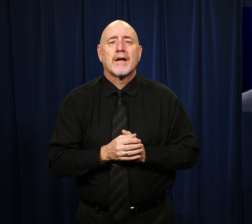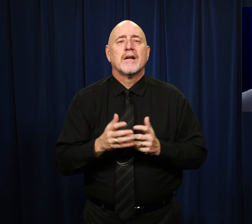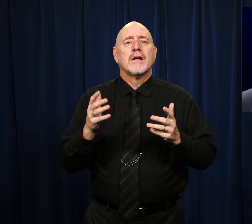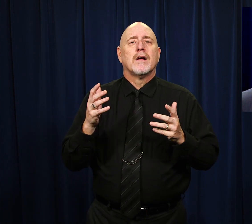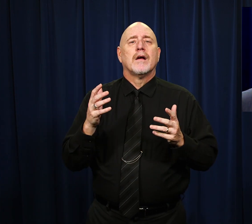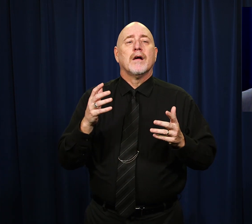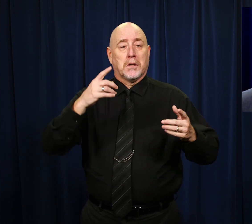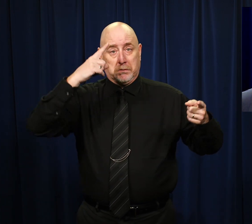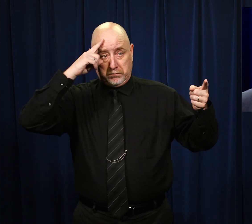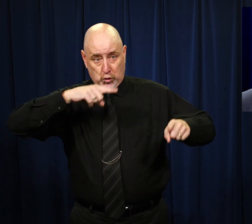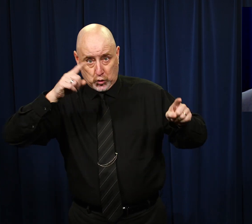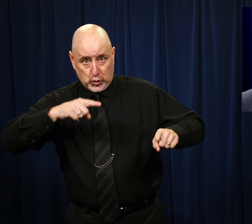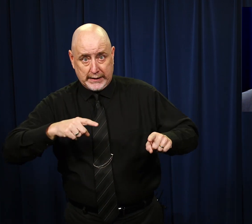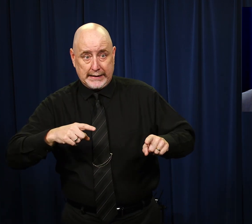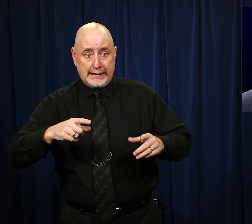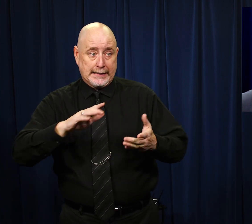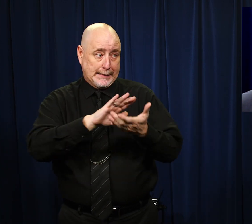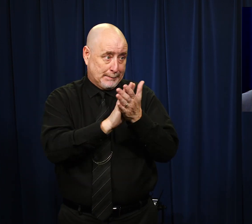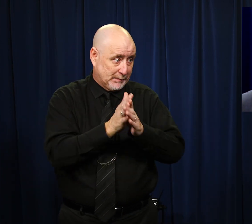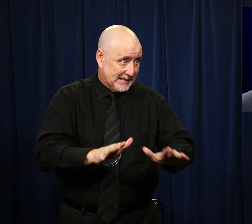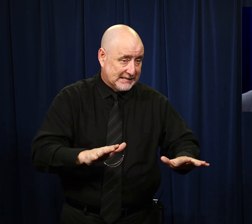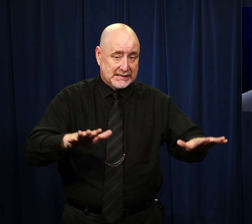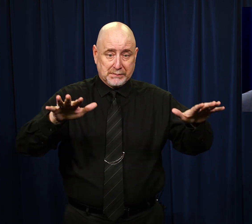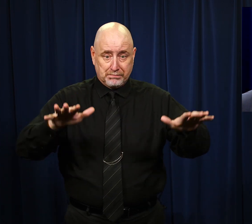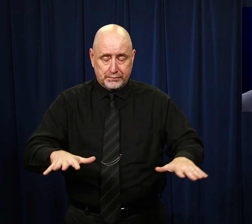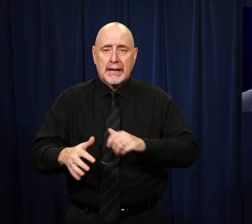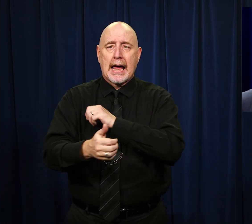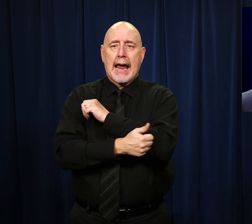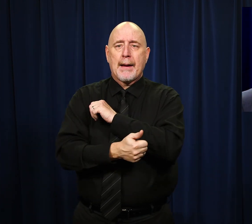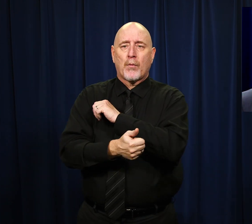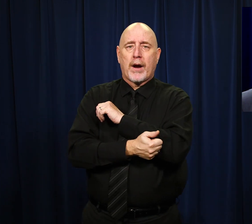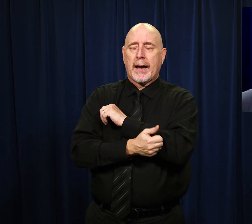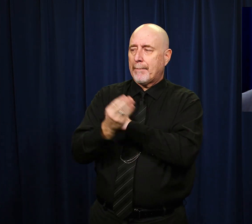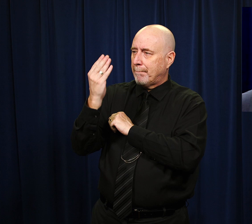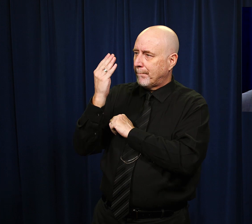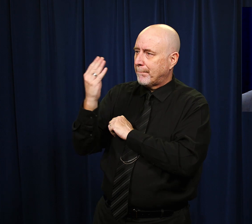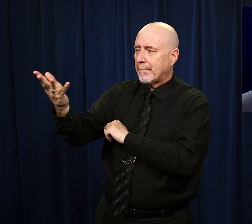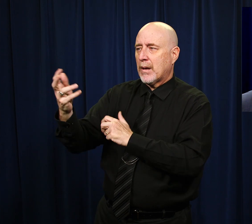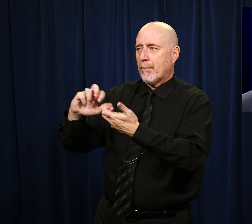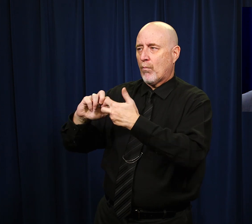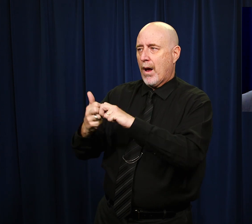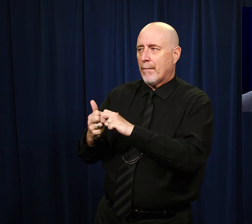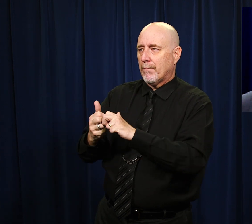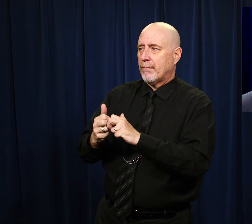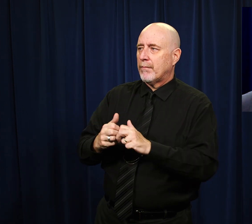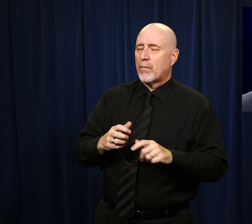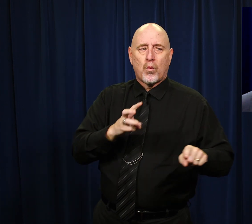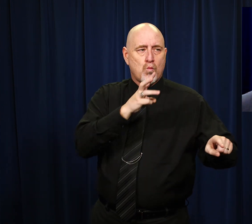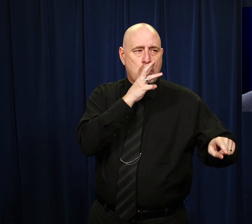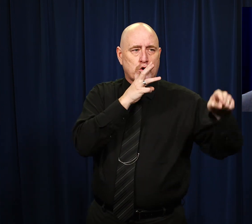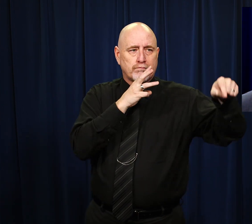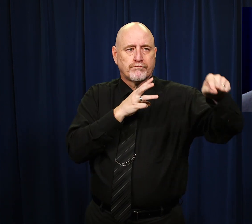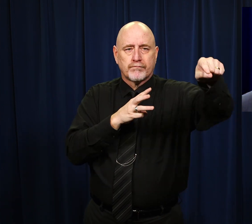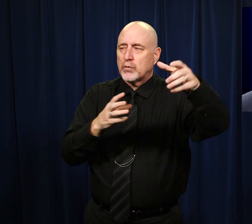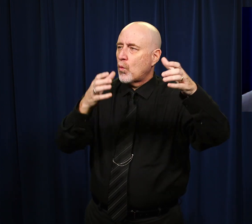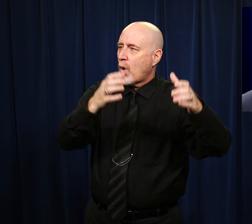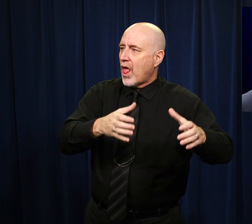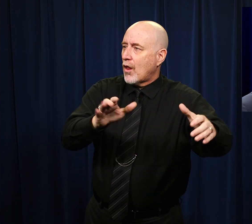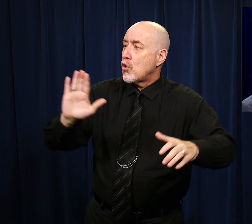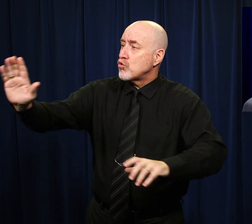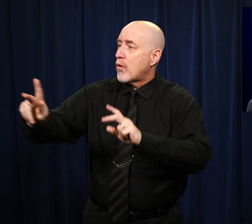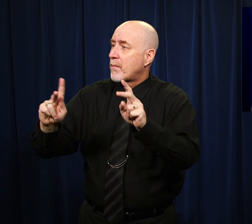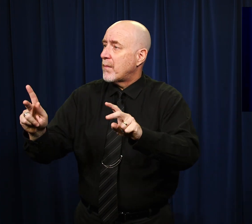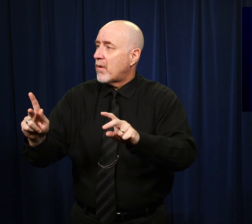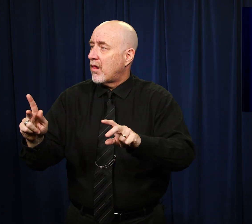After agreeing then that they want peace and everything is settled, Abraham points out that there's been a problem with some wells. That Abimelech's